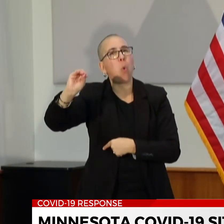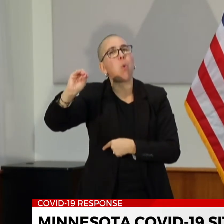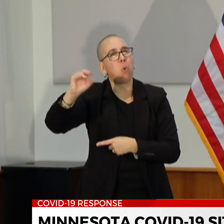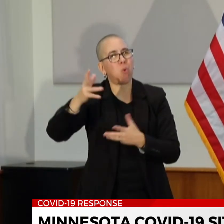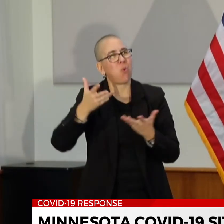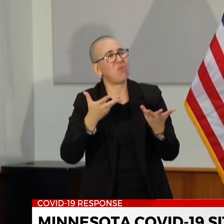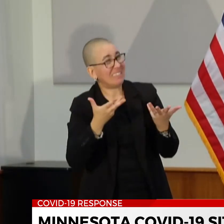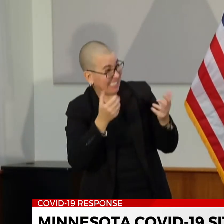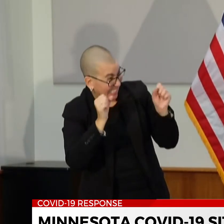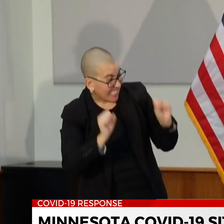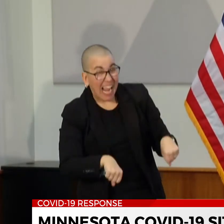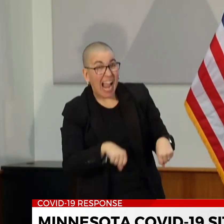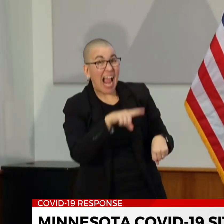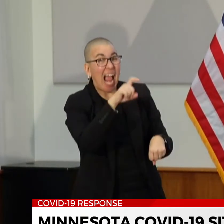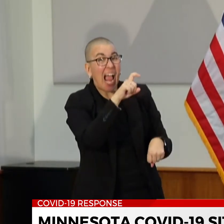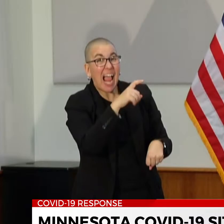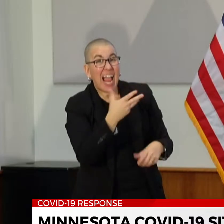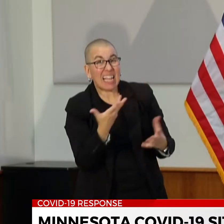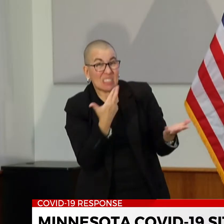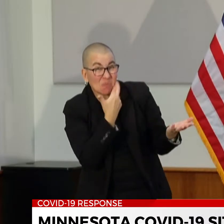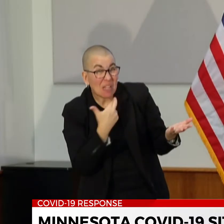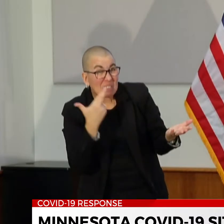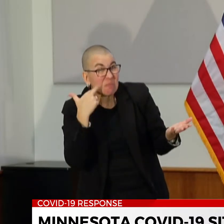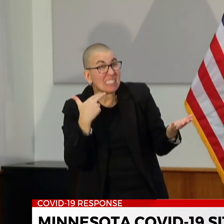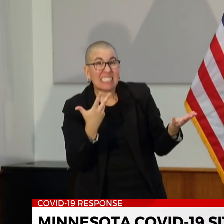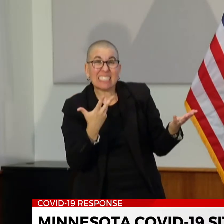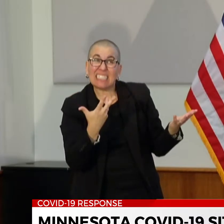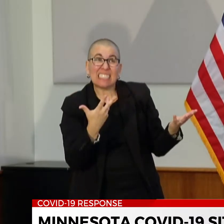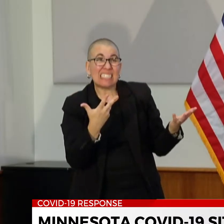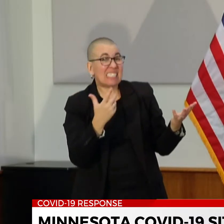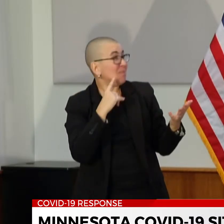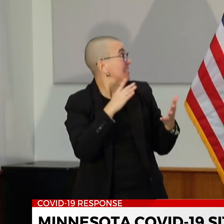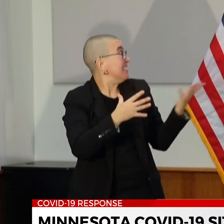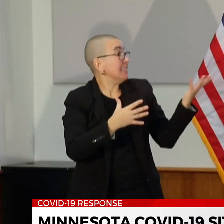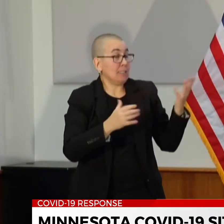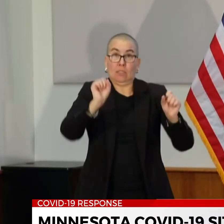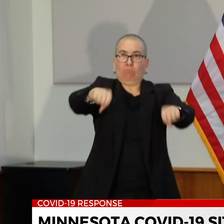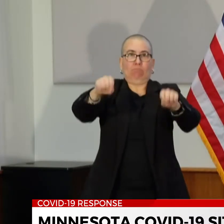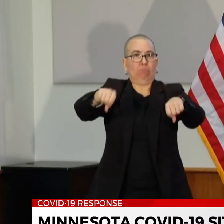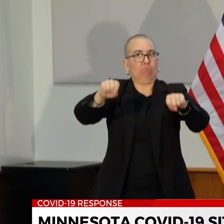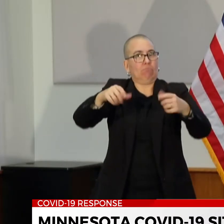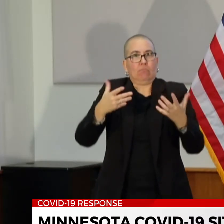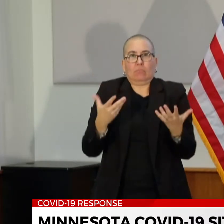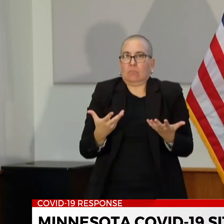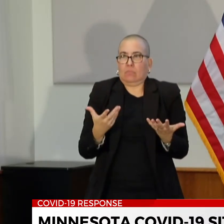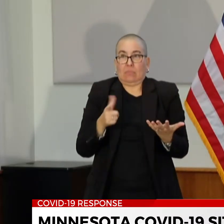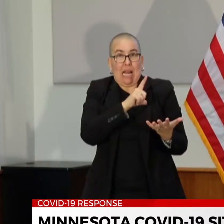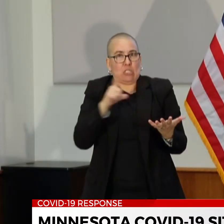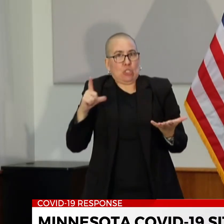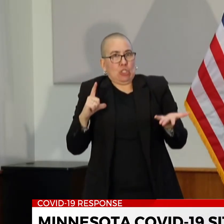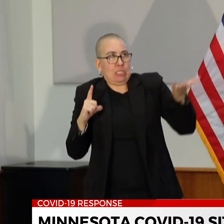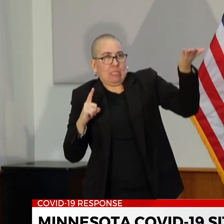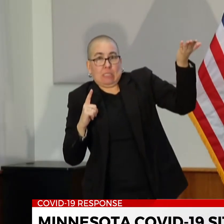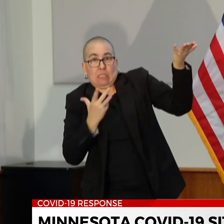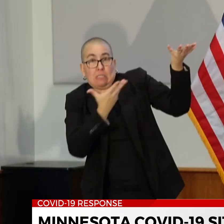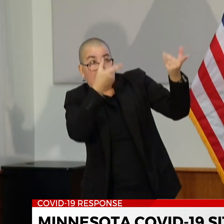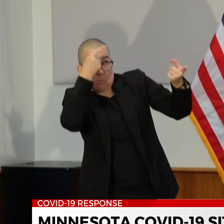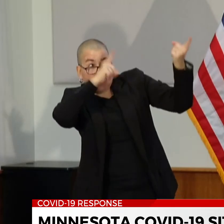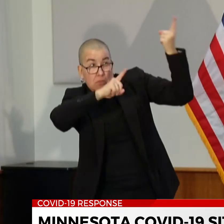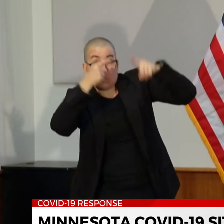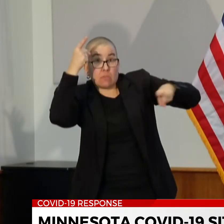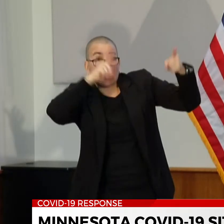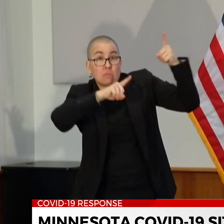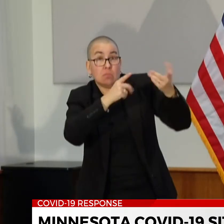bars and restaurants. Once again, I would say this, I'm very optimistic. A lot of talks happened over the weekend amongst legislators. The legislative bodies are working. They're working